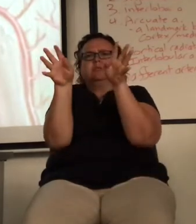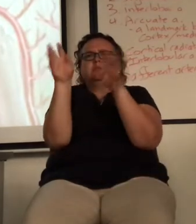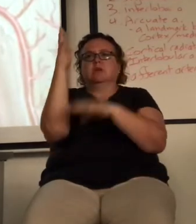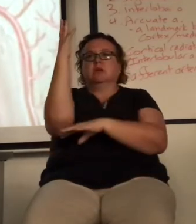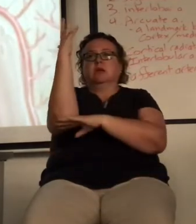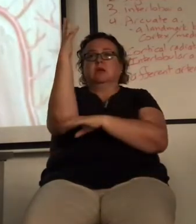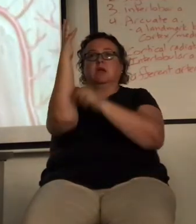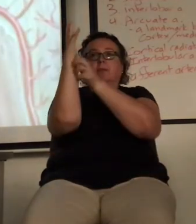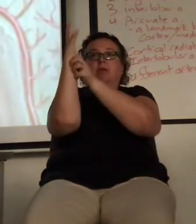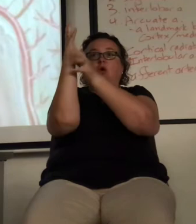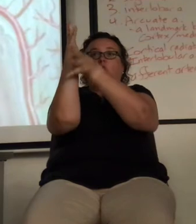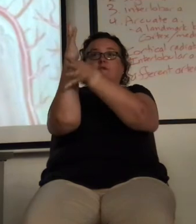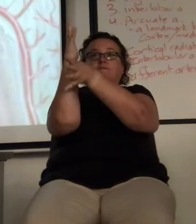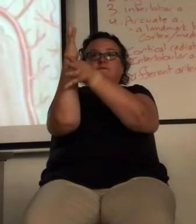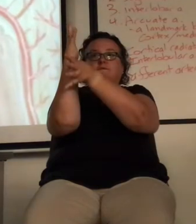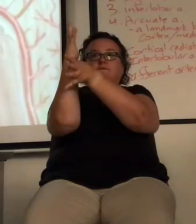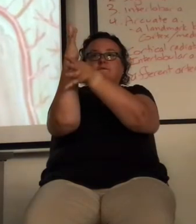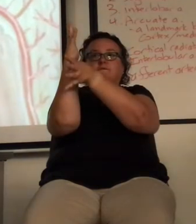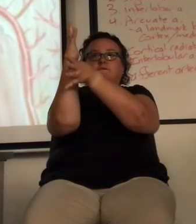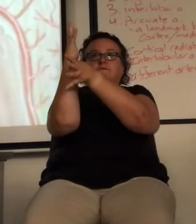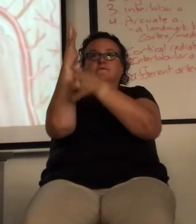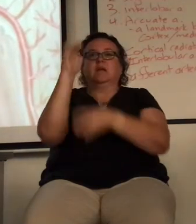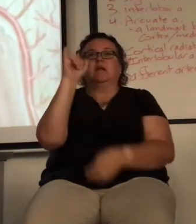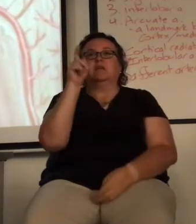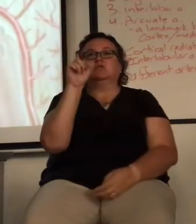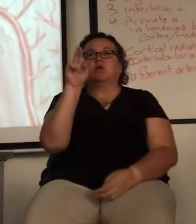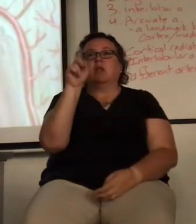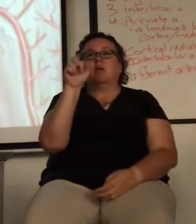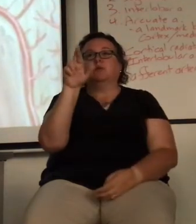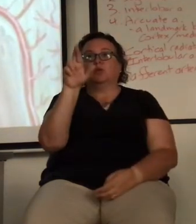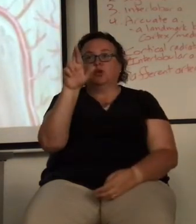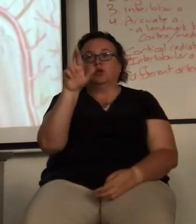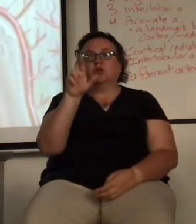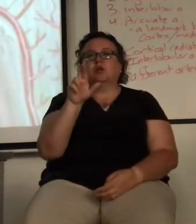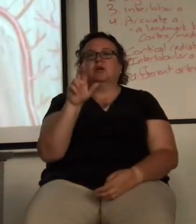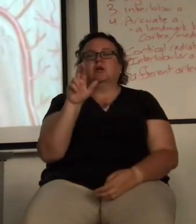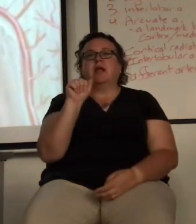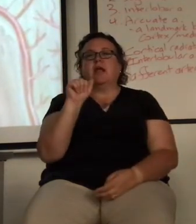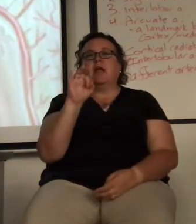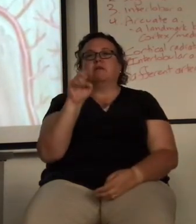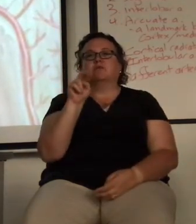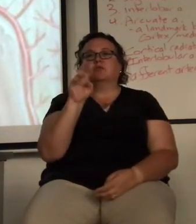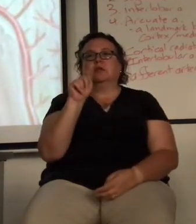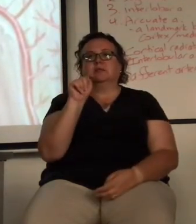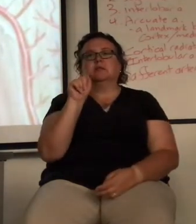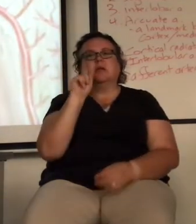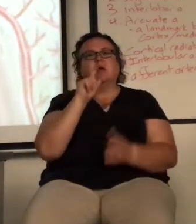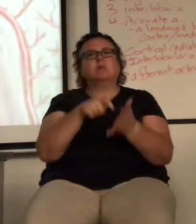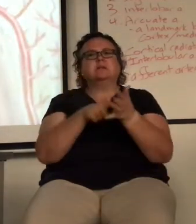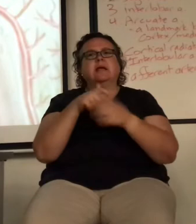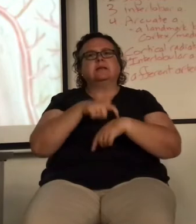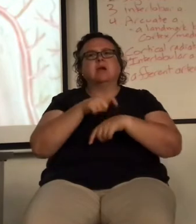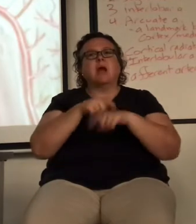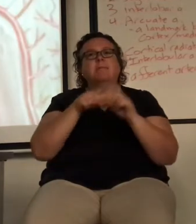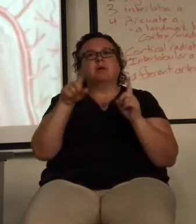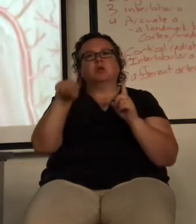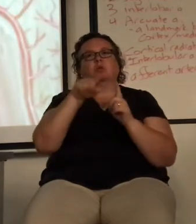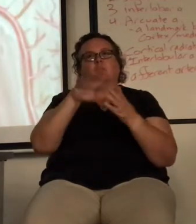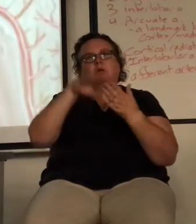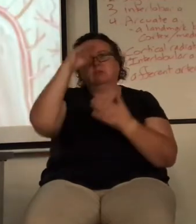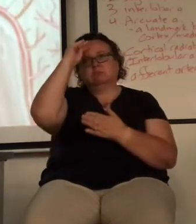Coming off interlobular, it would be the afferent arteriole. Yeah, it'll take some time, but